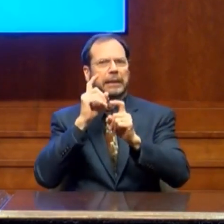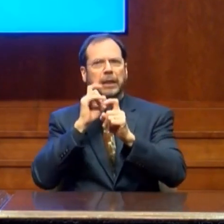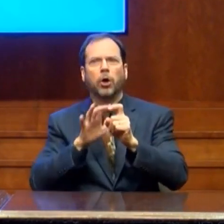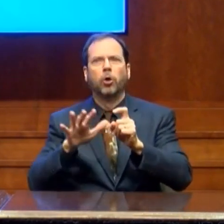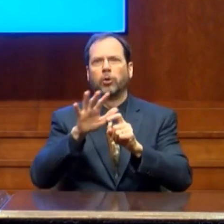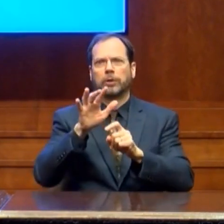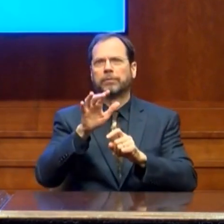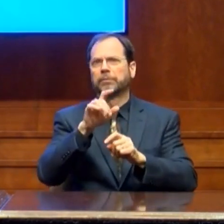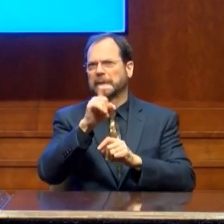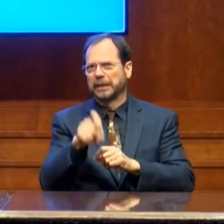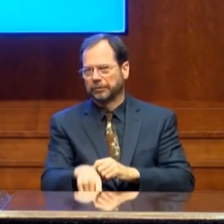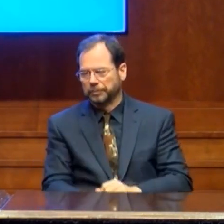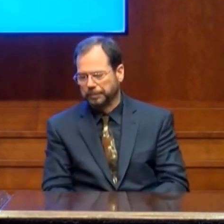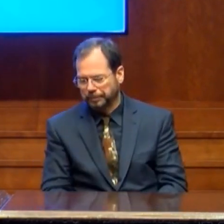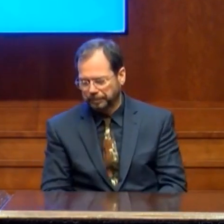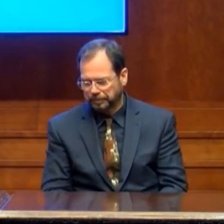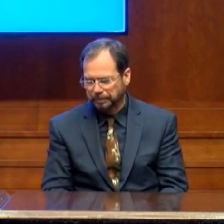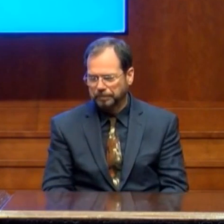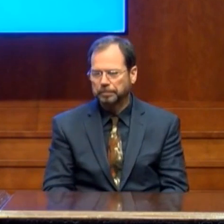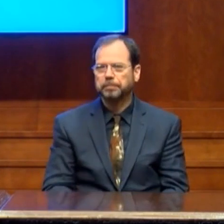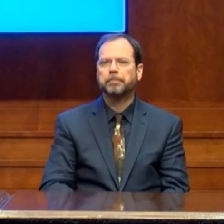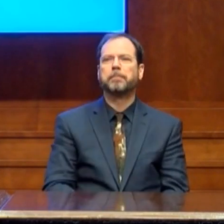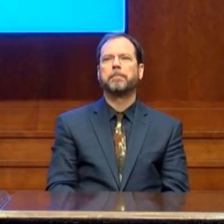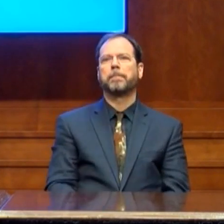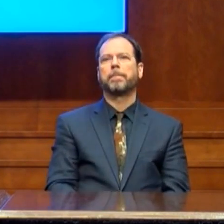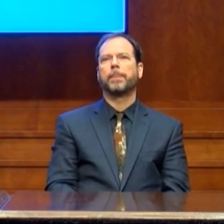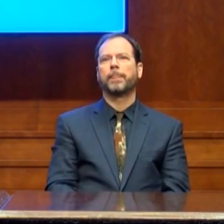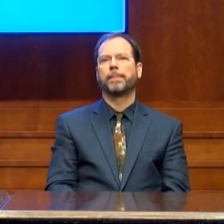increasing in testing across the state.